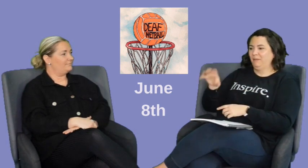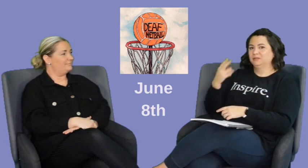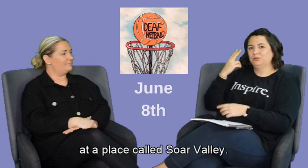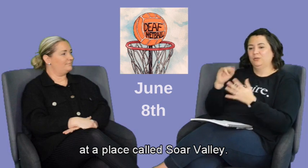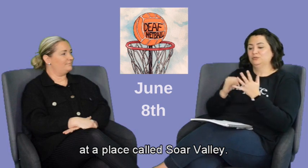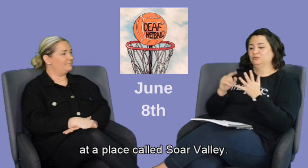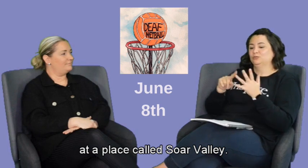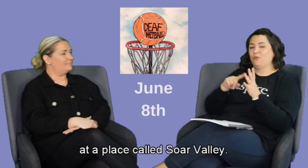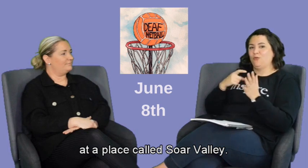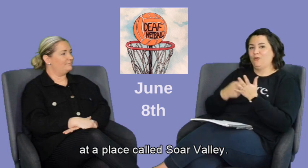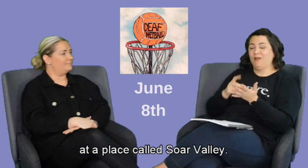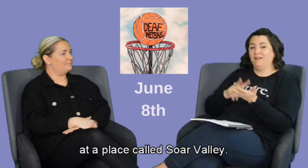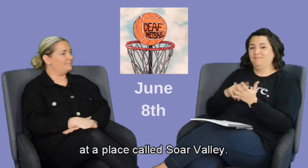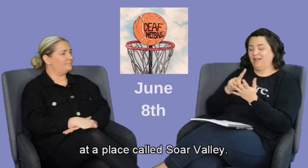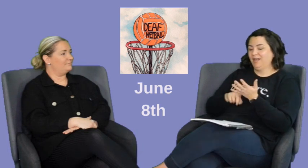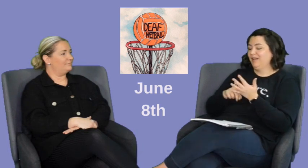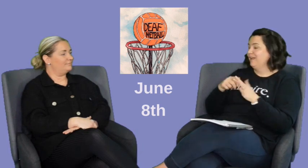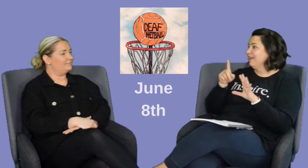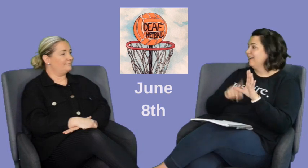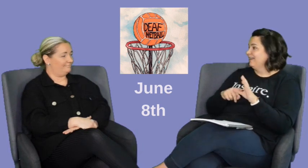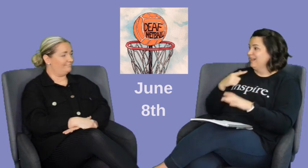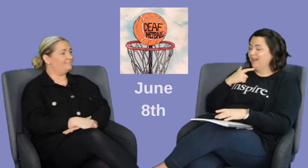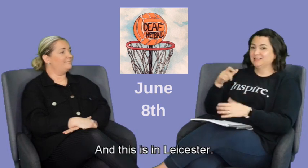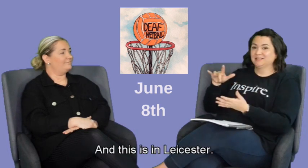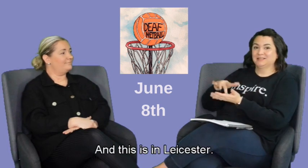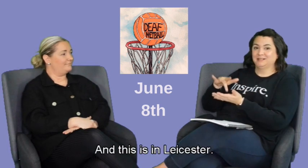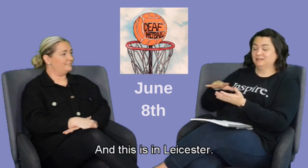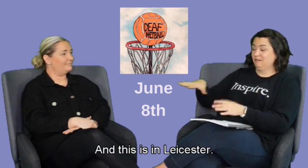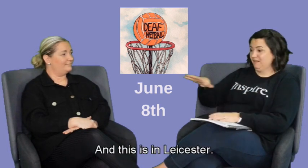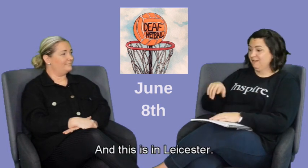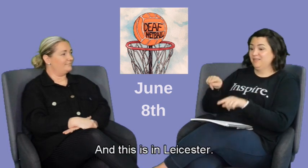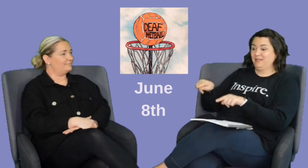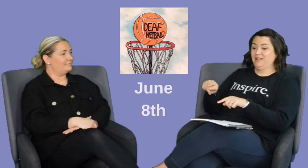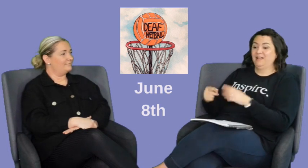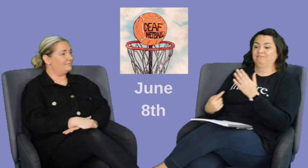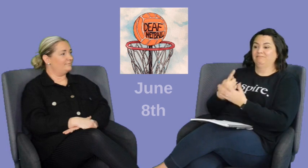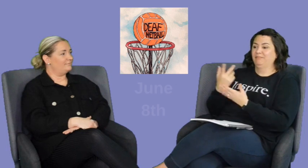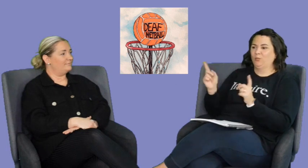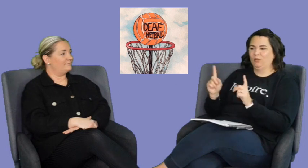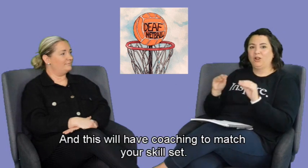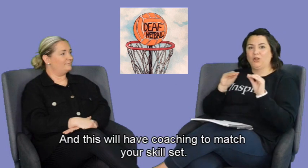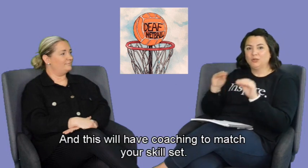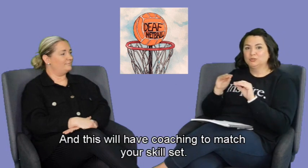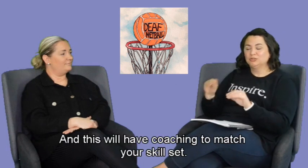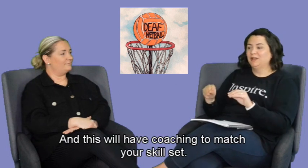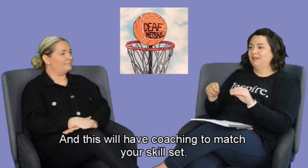a place called Soar Valley, and this is in Leicester. And this will